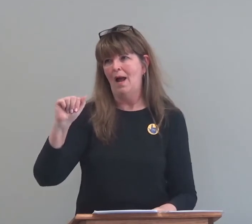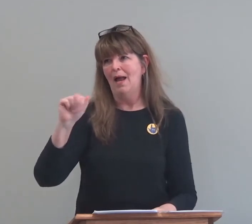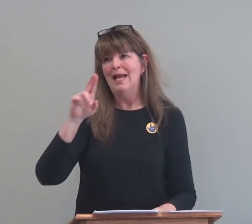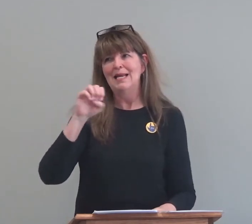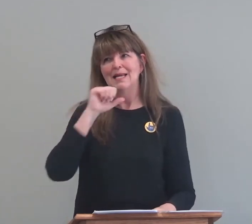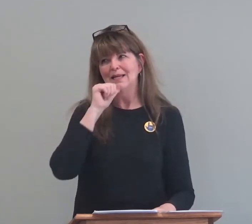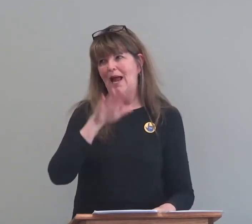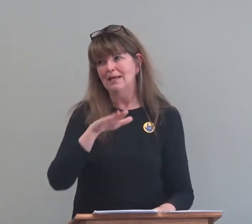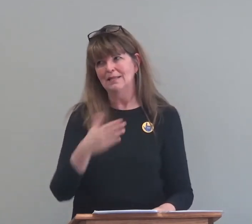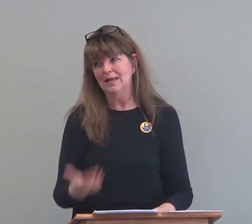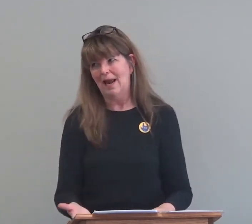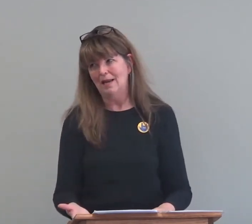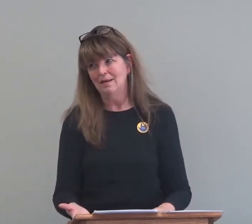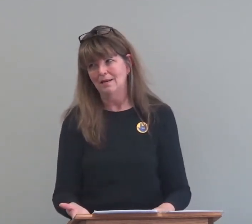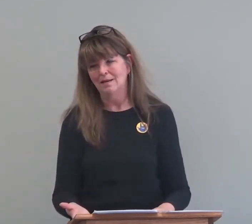die. He instead was in a coma.